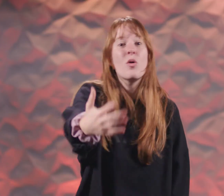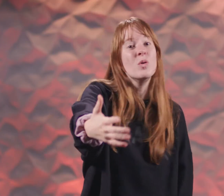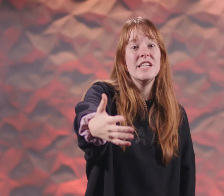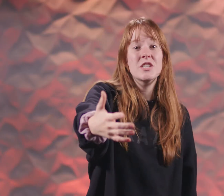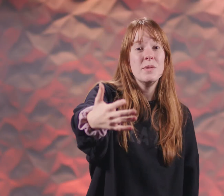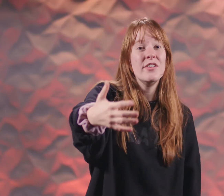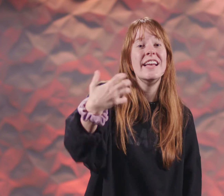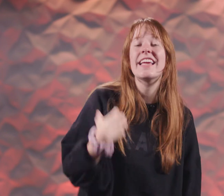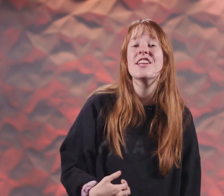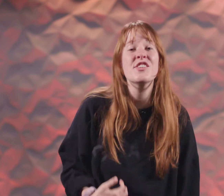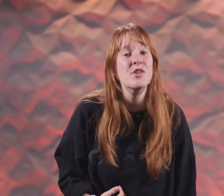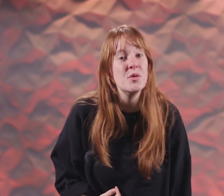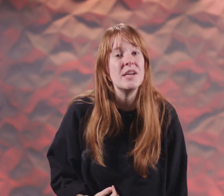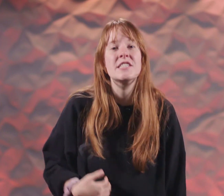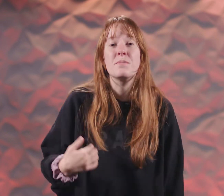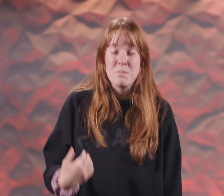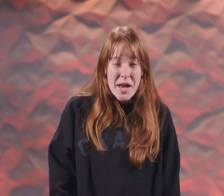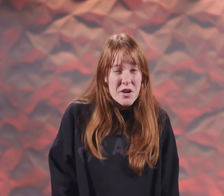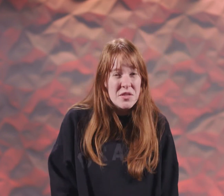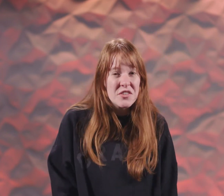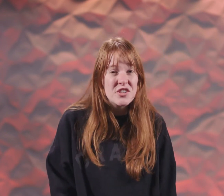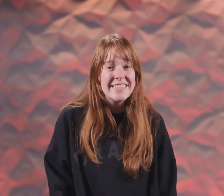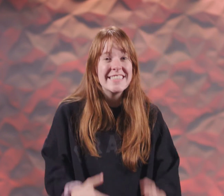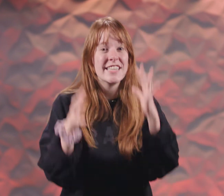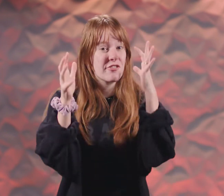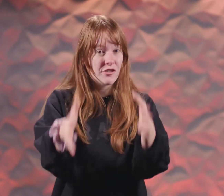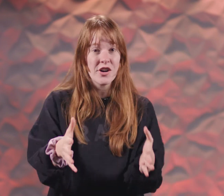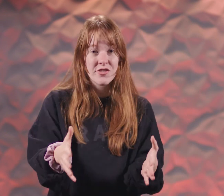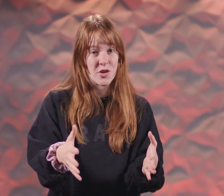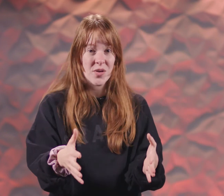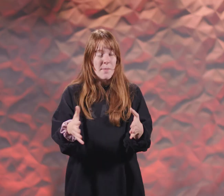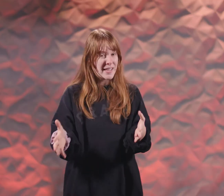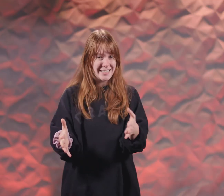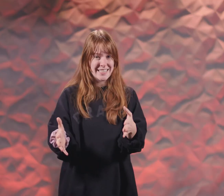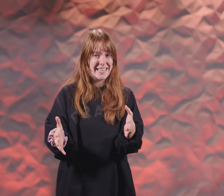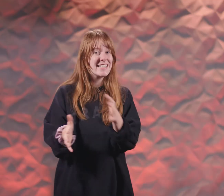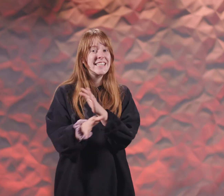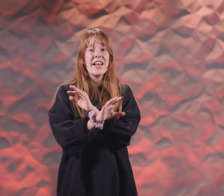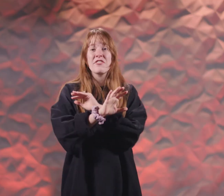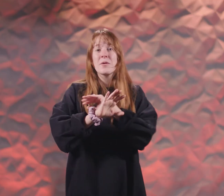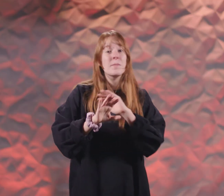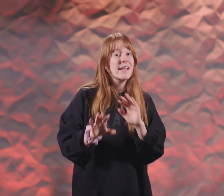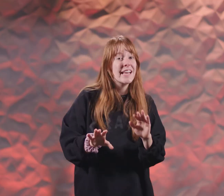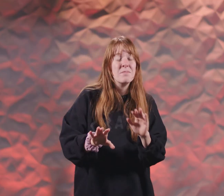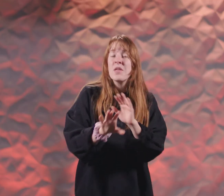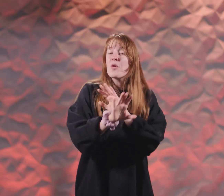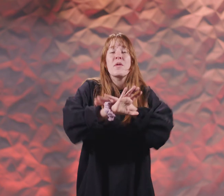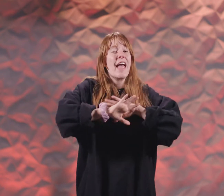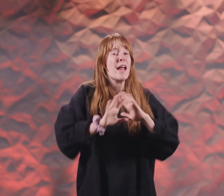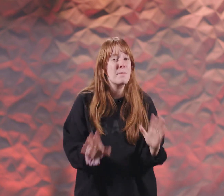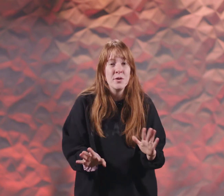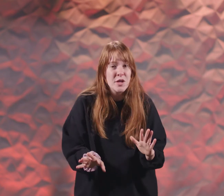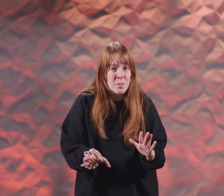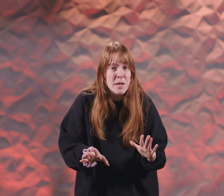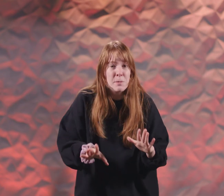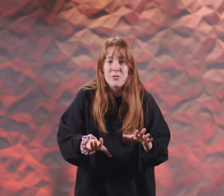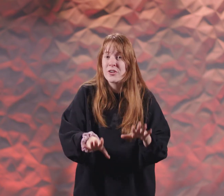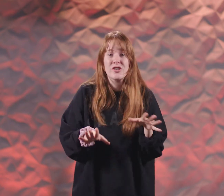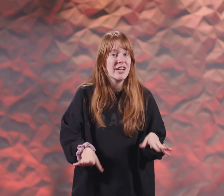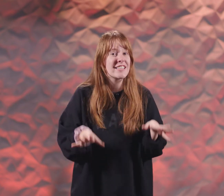Holy Spirit in you is better than Jesus in front of you. Because instead of competing with 8 billion people for a chance